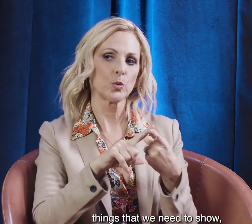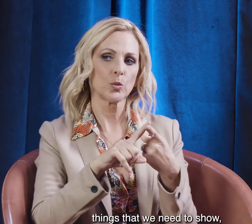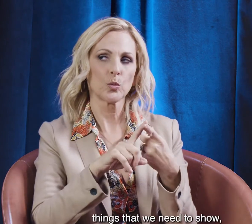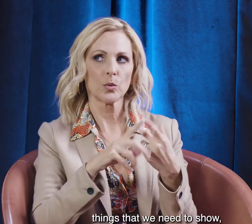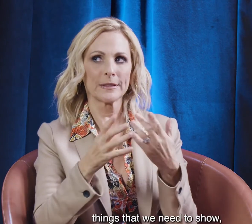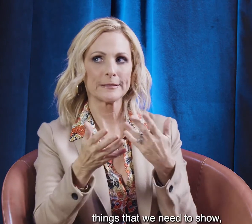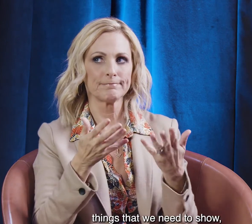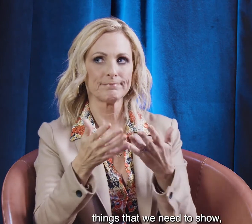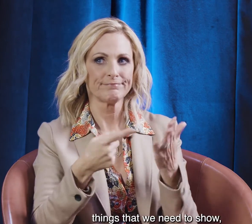things that we need to...